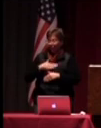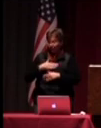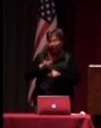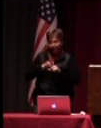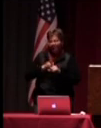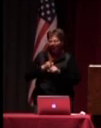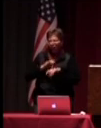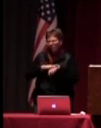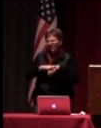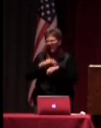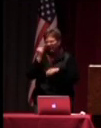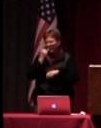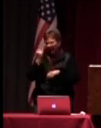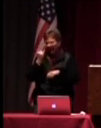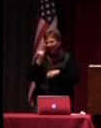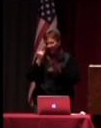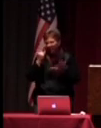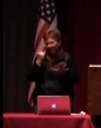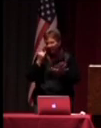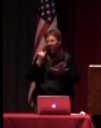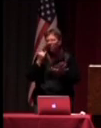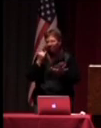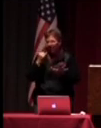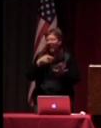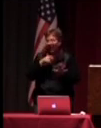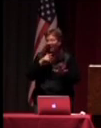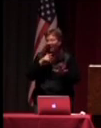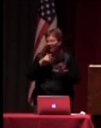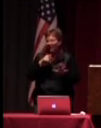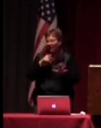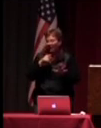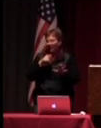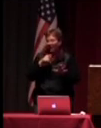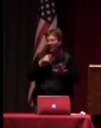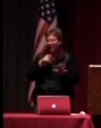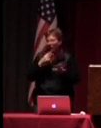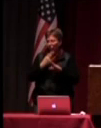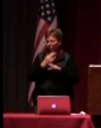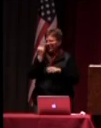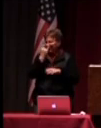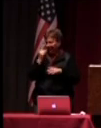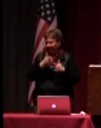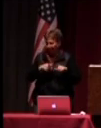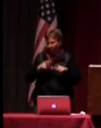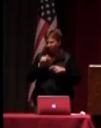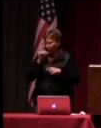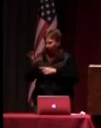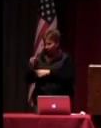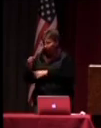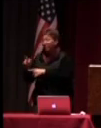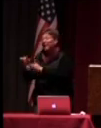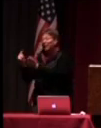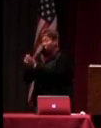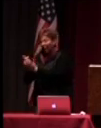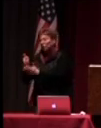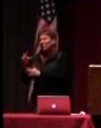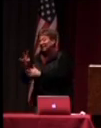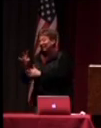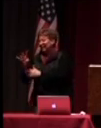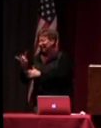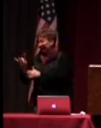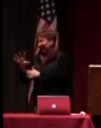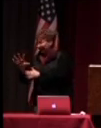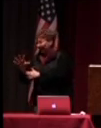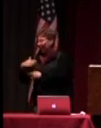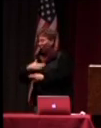The Corsicans speak a dialect of Italian, or they did at the time, rather than French. Now, after graduating in 1785, Napoleon